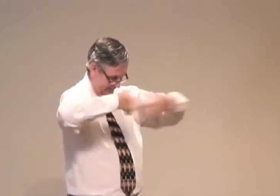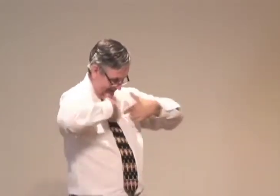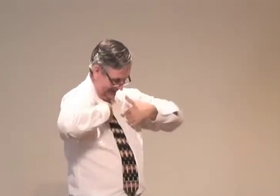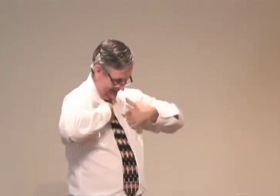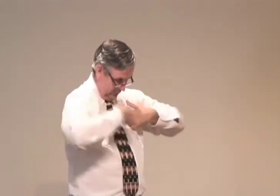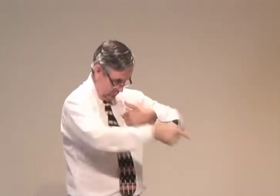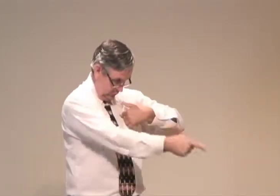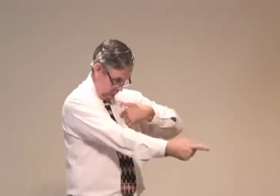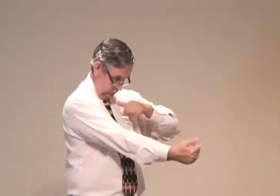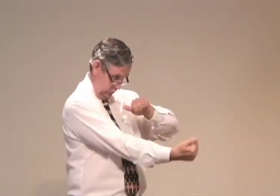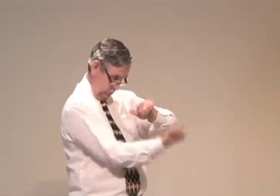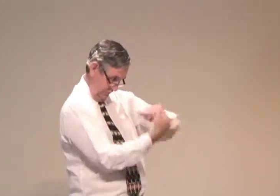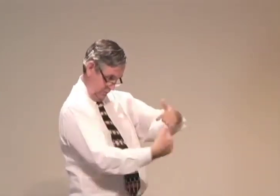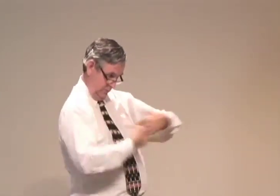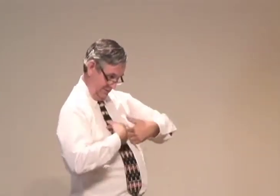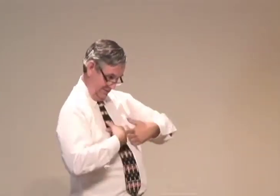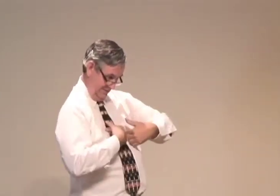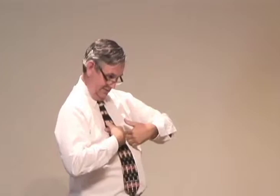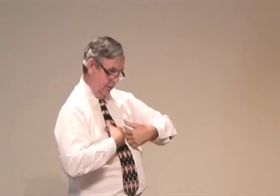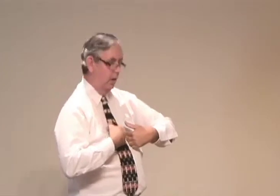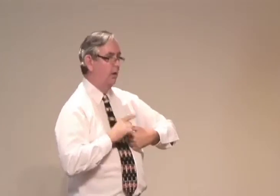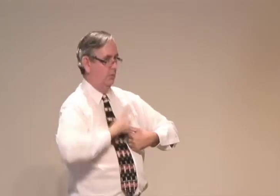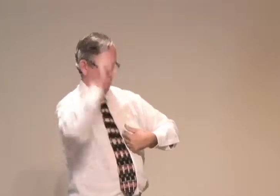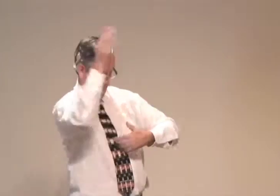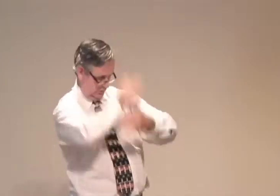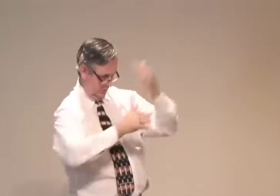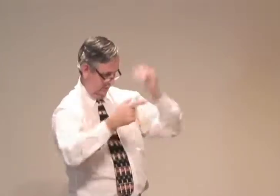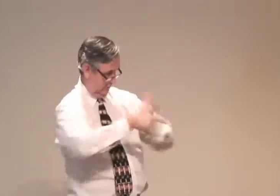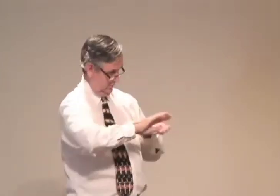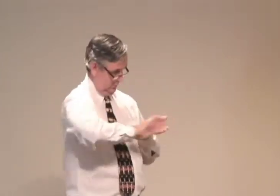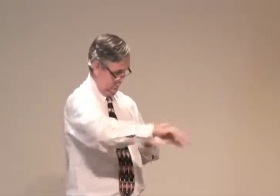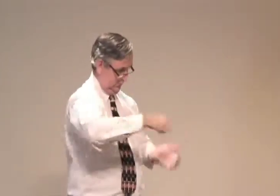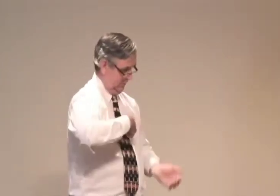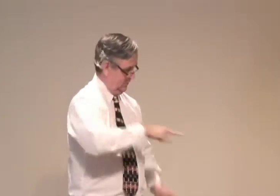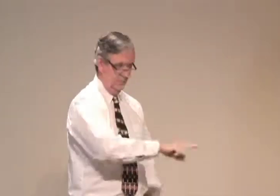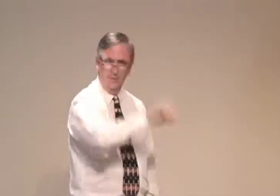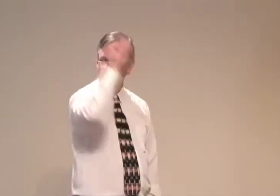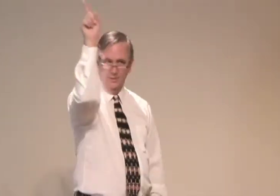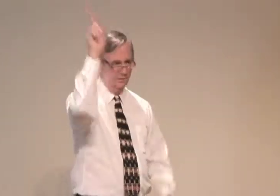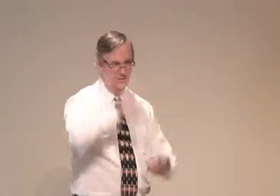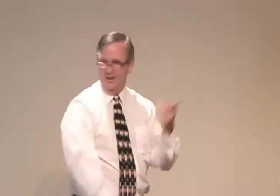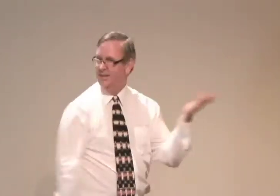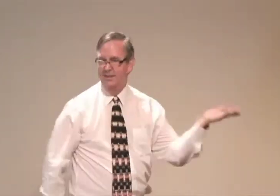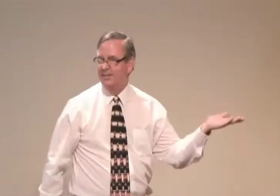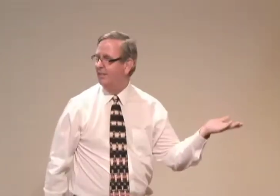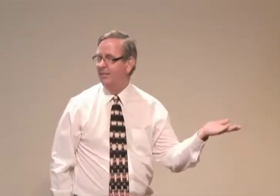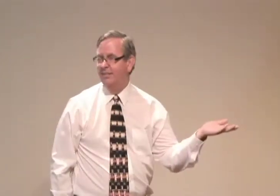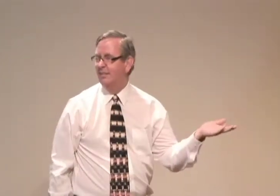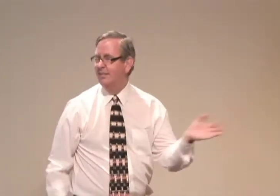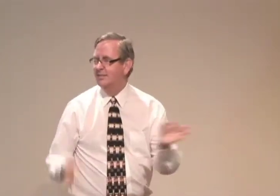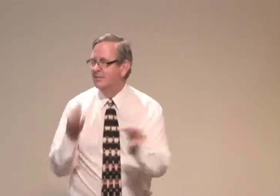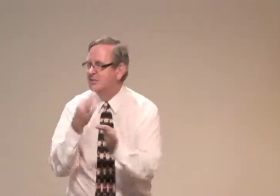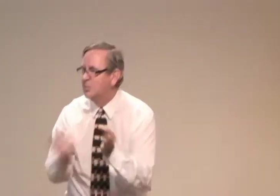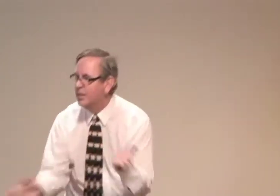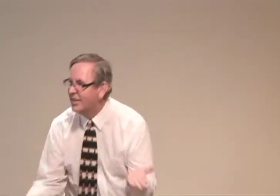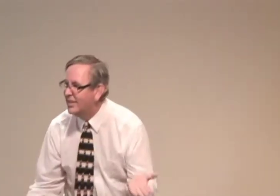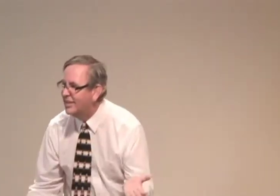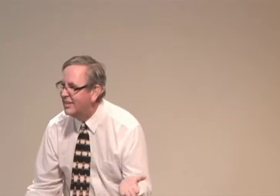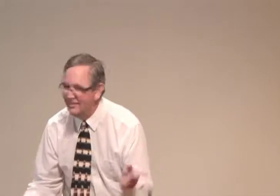I am the life and if you come with me you'll get to heaven all you need he